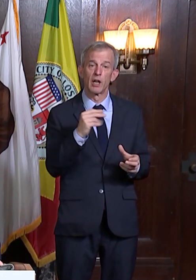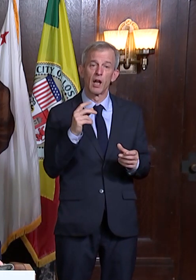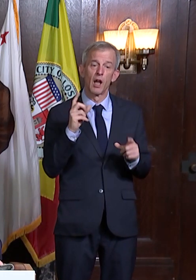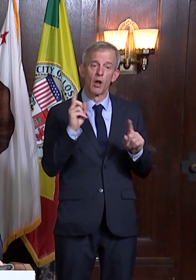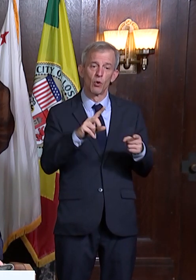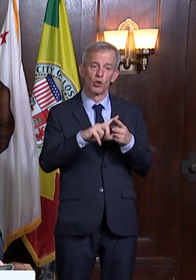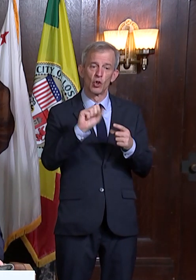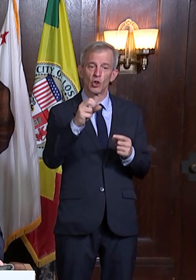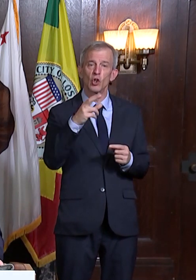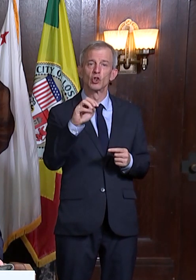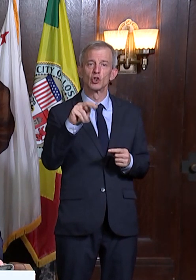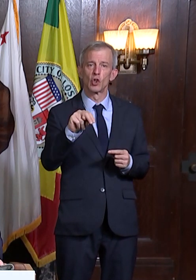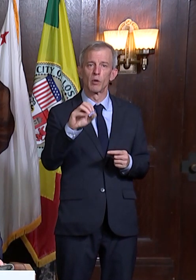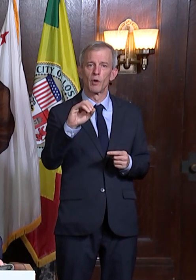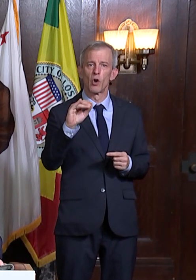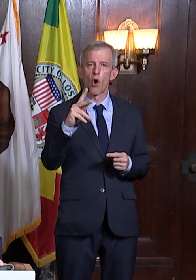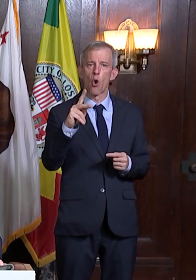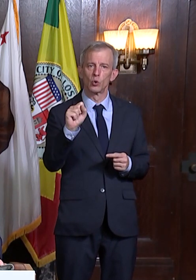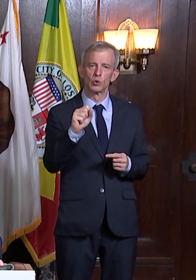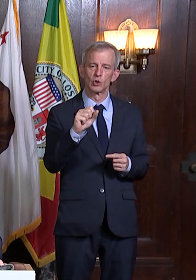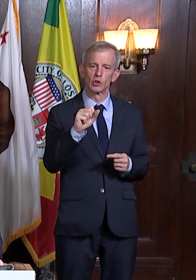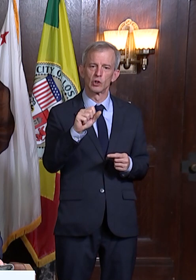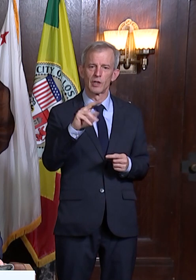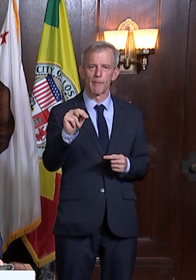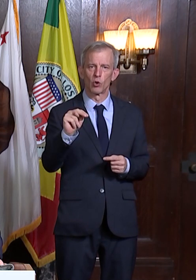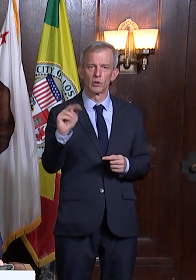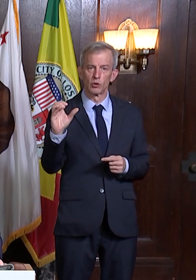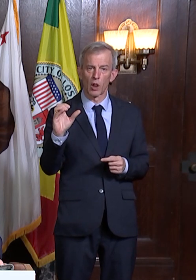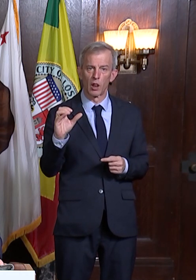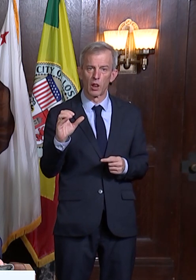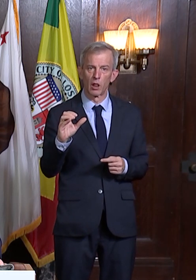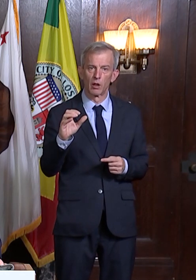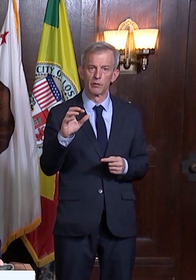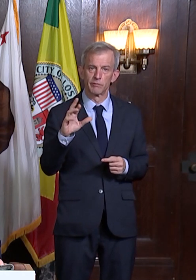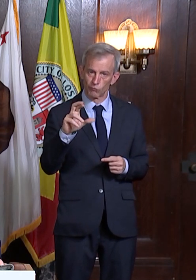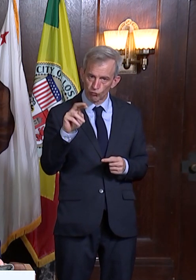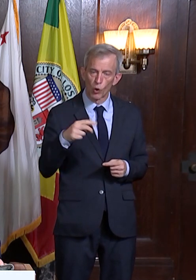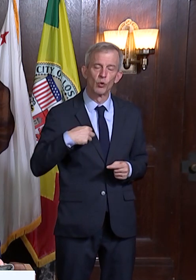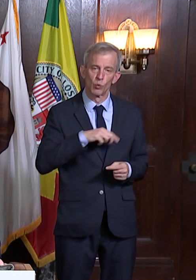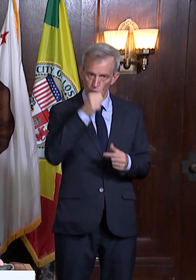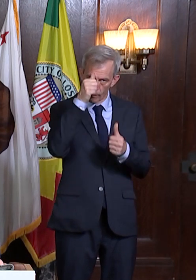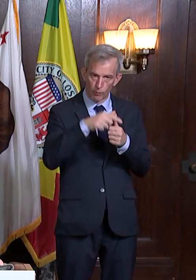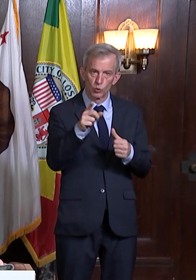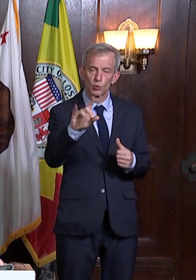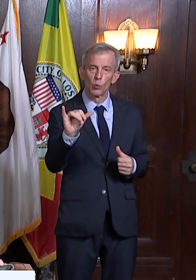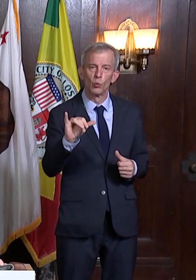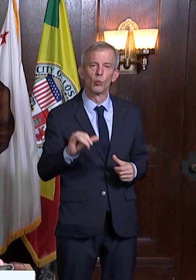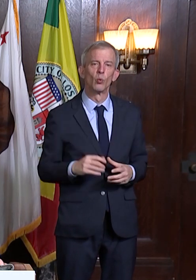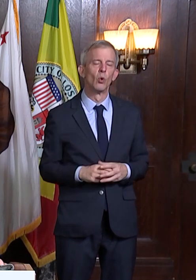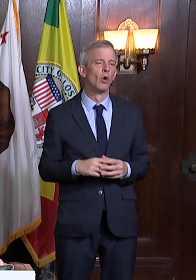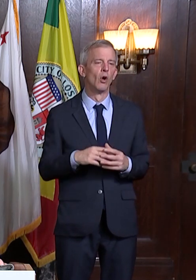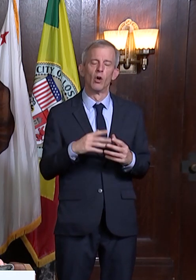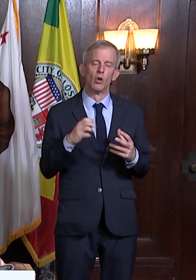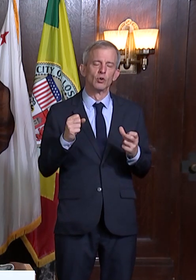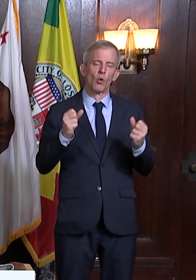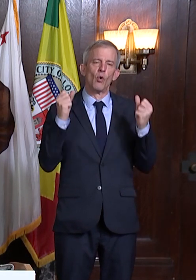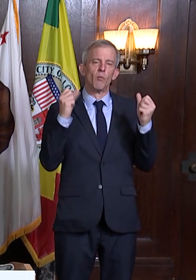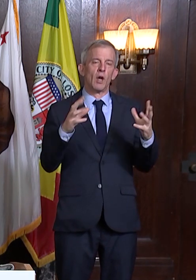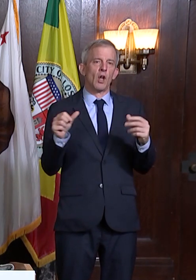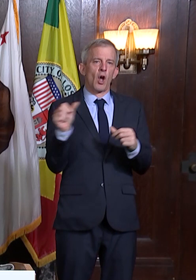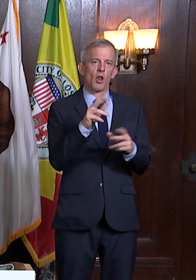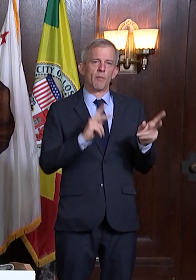his neighborhood council in Sherman Oaks. Ron, we remember you. And so many others,